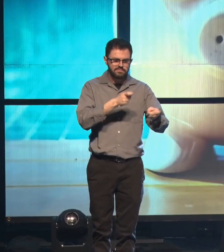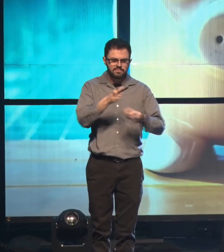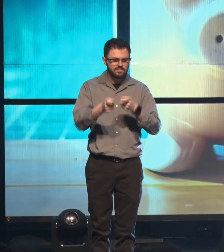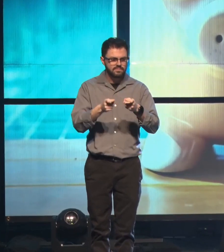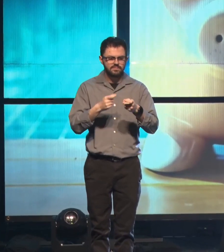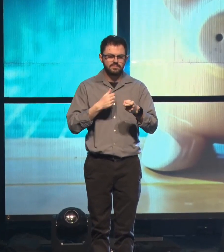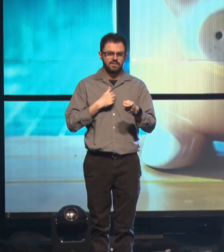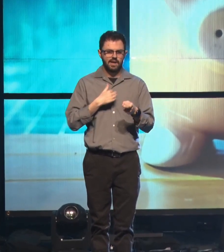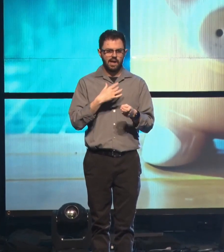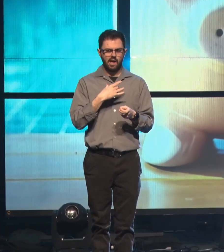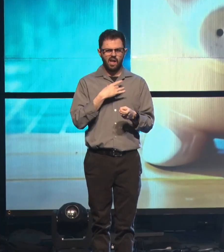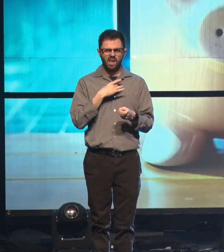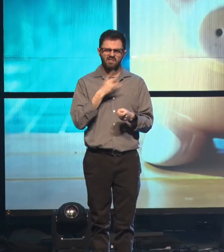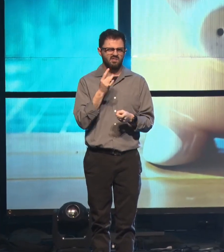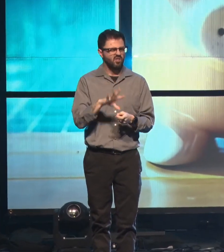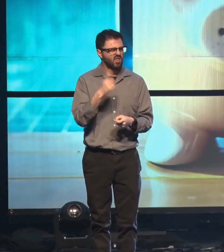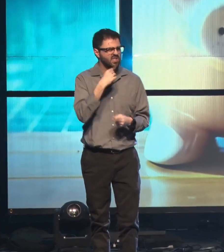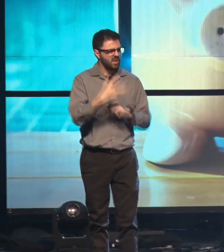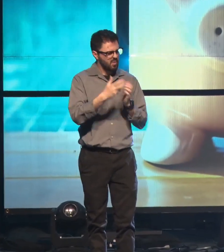taken from me, but you know.